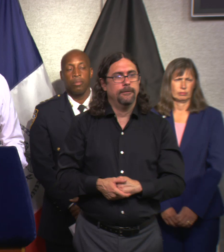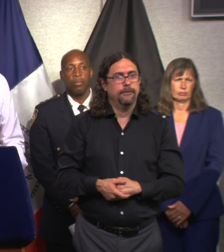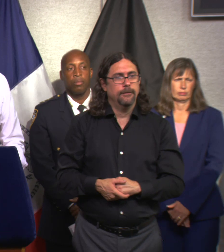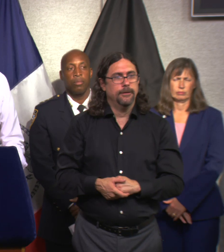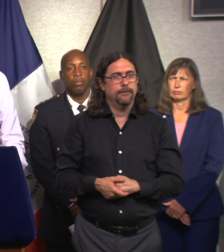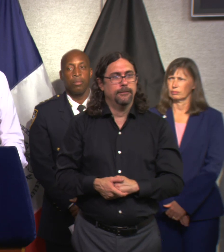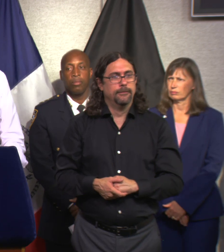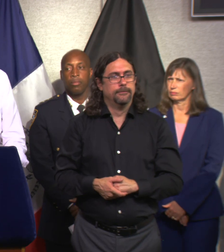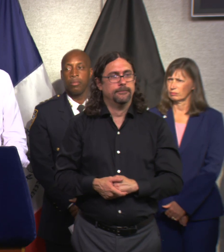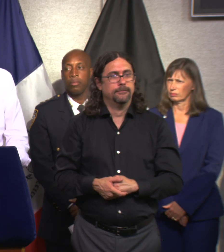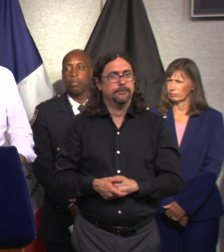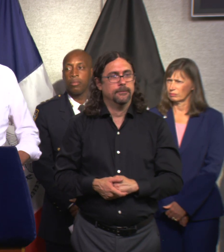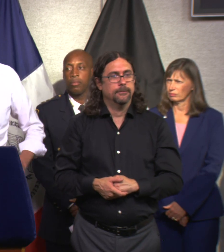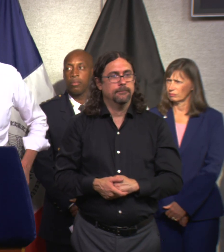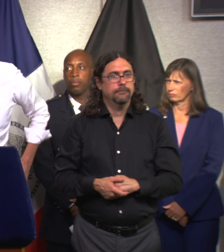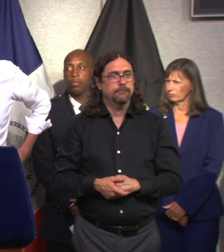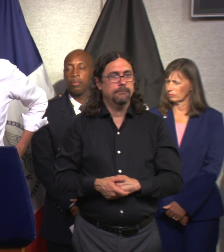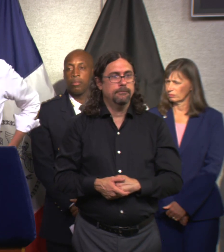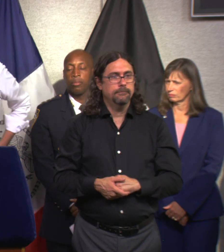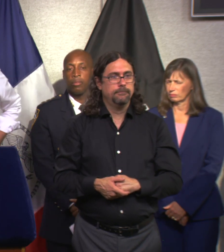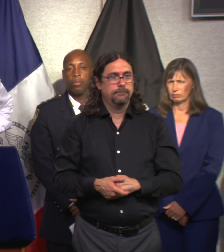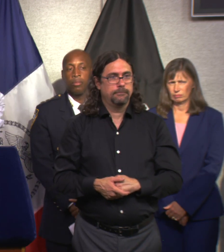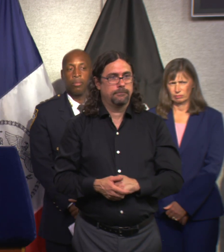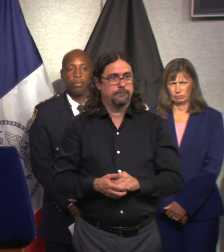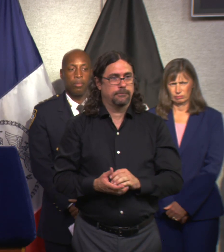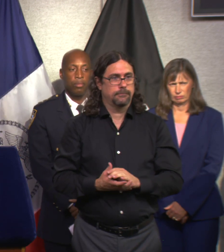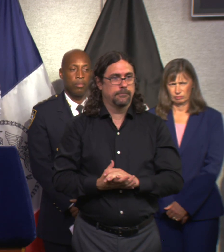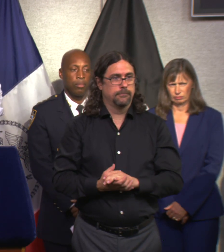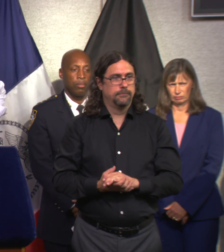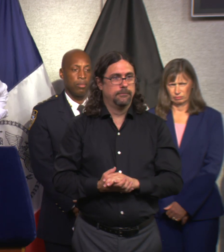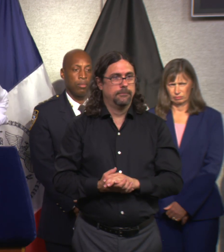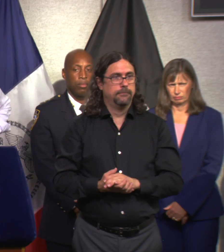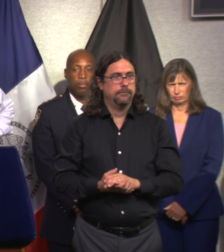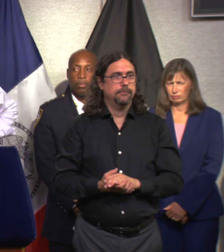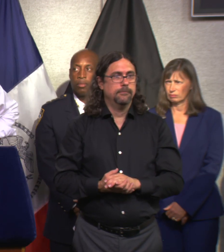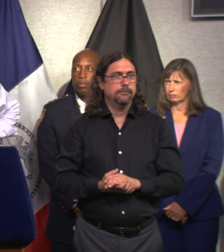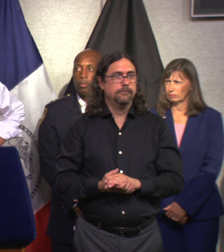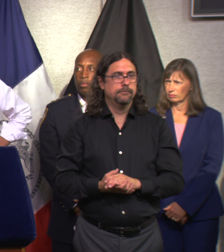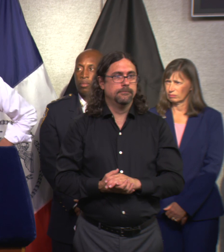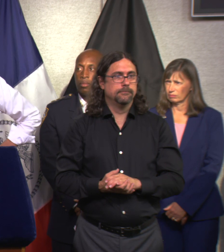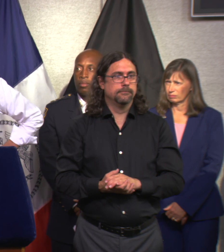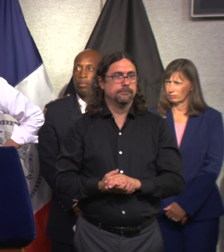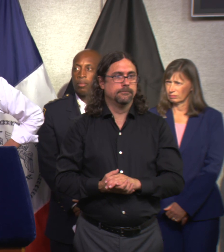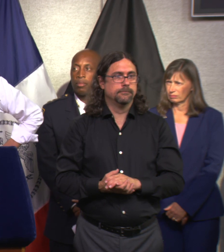just revoke their permit? Could the city tell the organizers, you can't have this event?